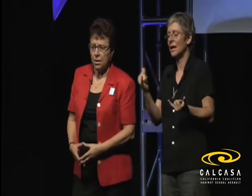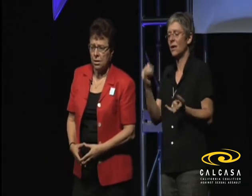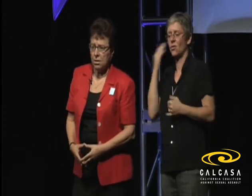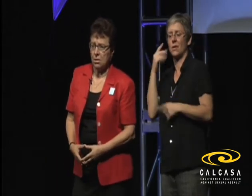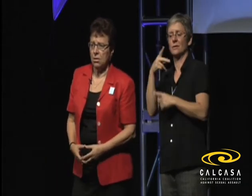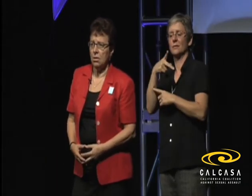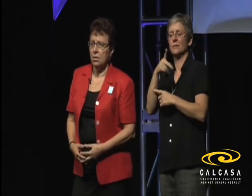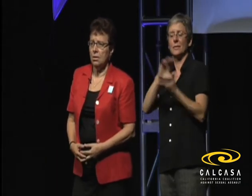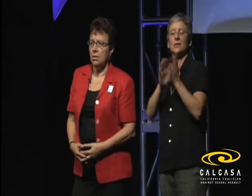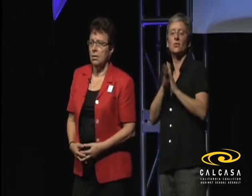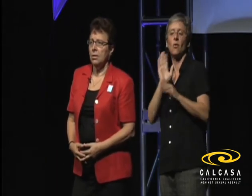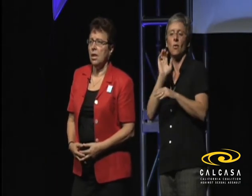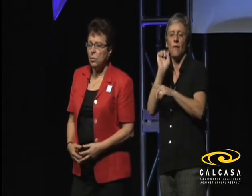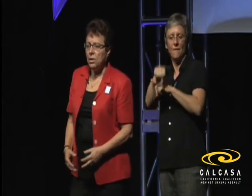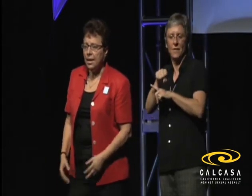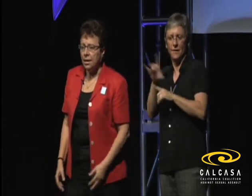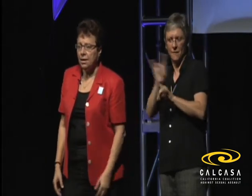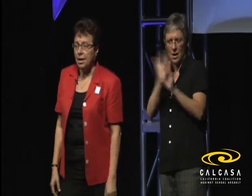Over Violence.